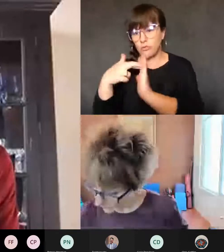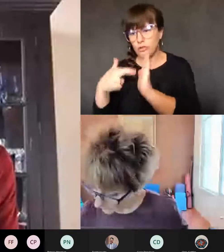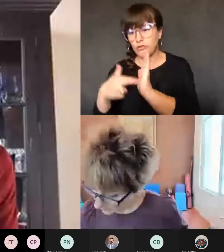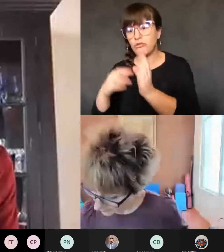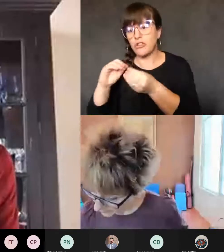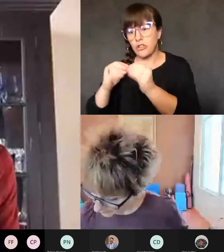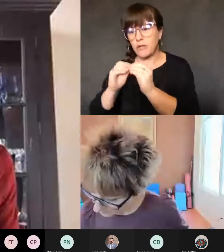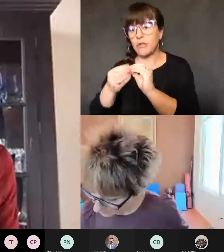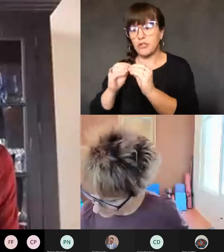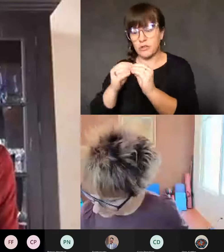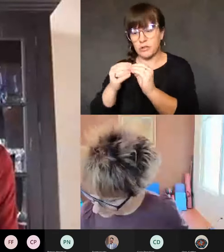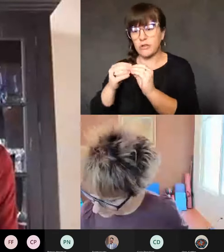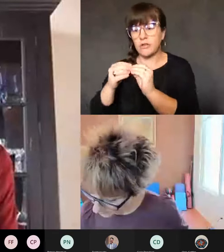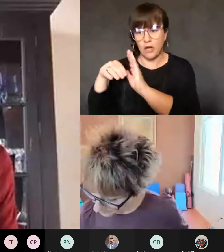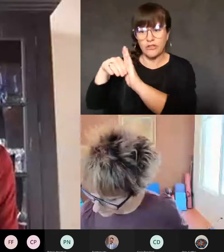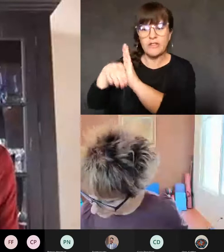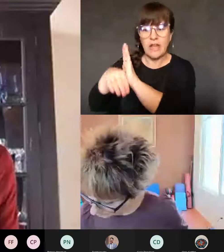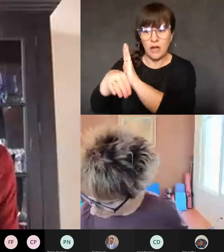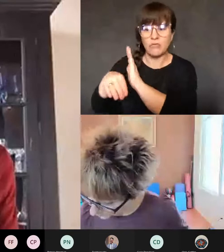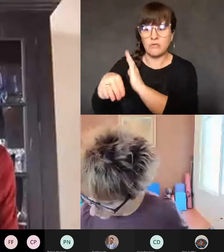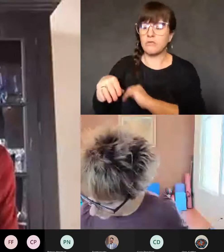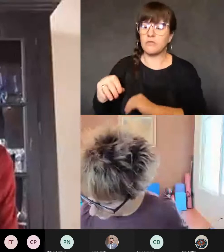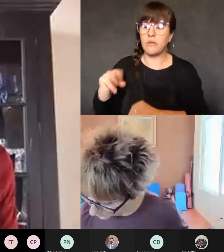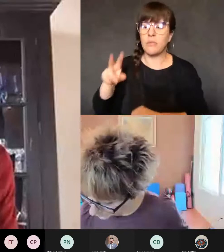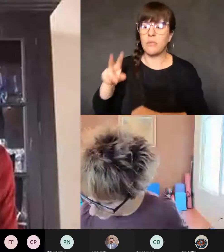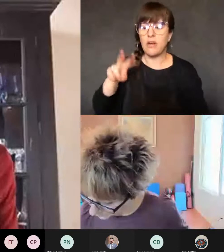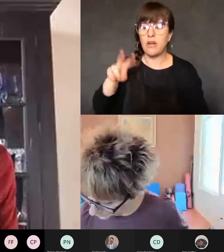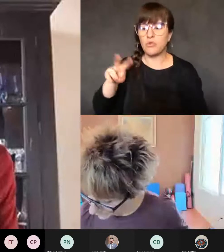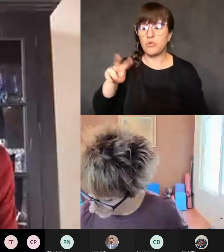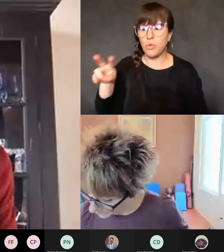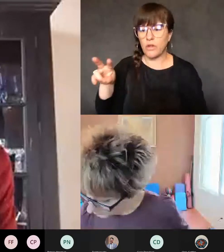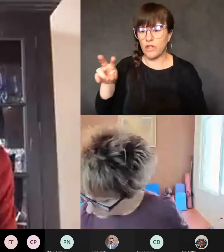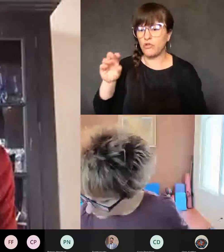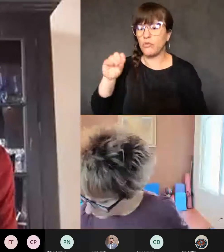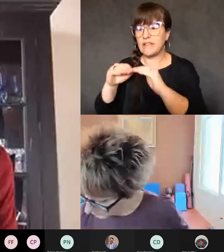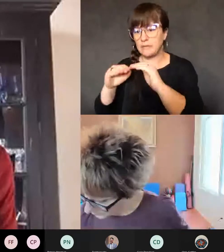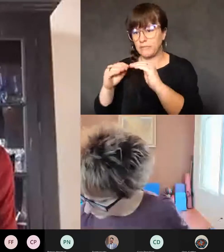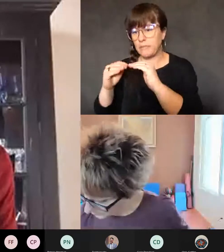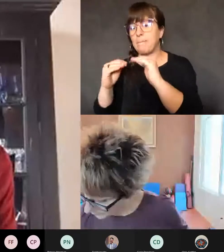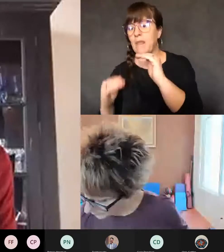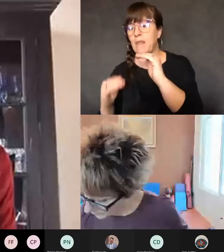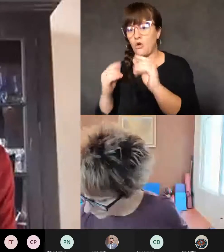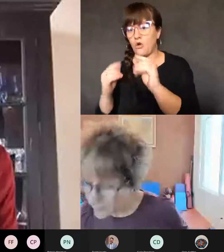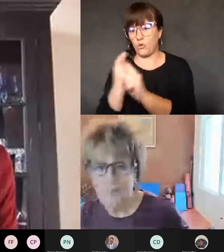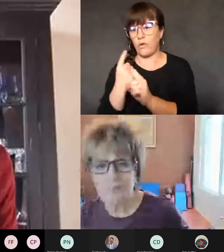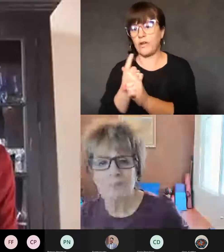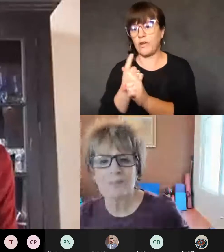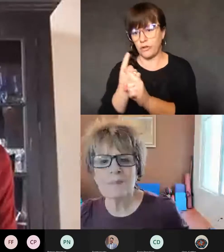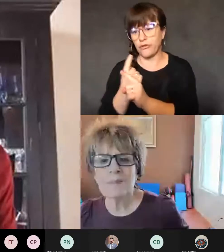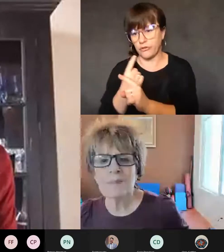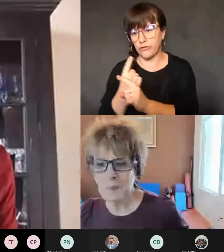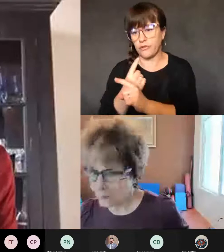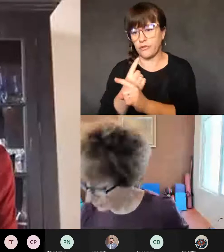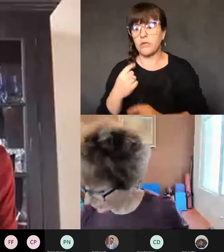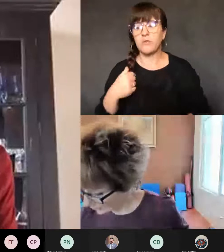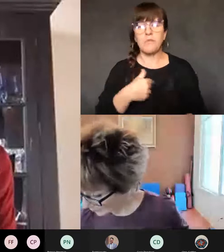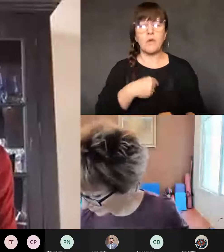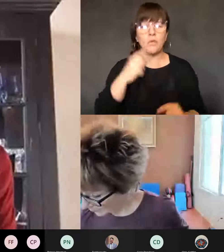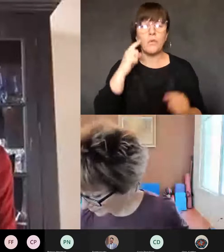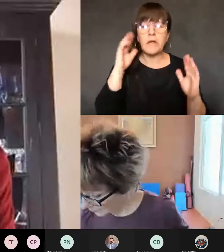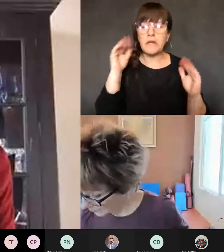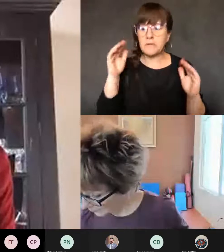student credit hours are still about 22% down for this semester, and we expect that that's probably where we'll probably land